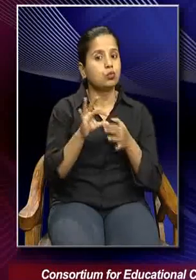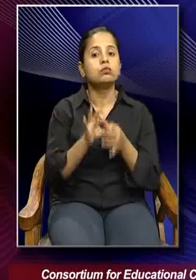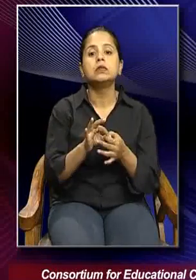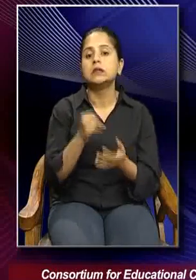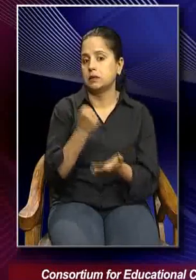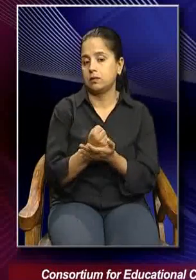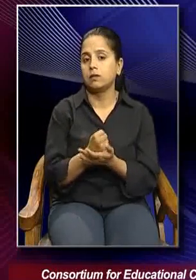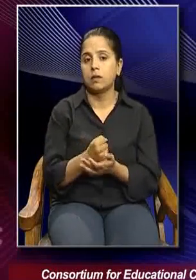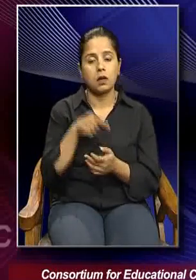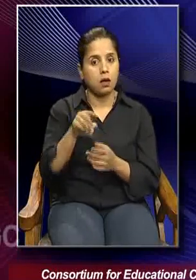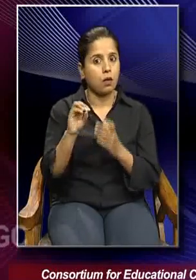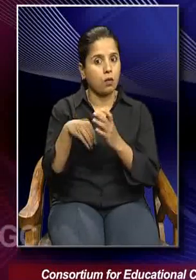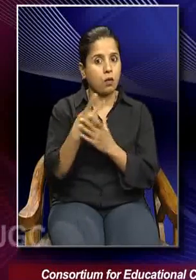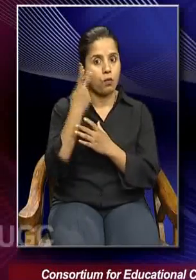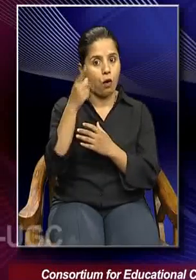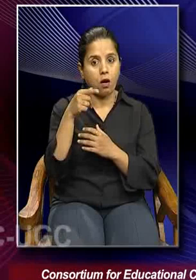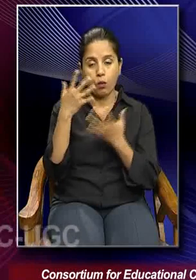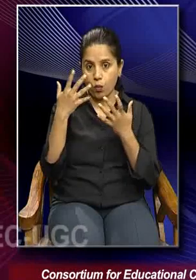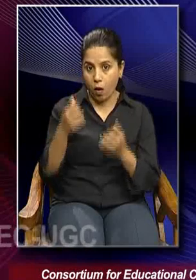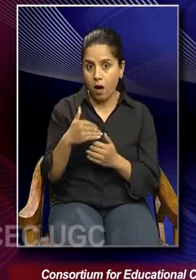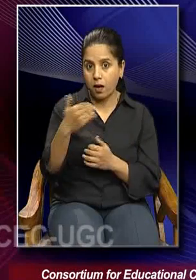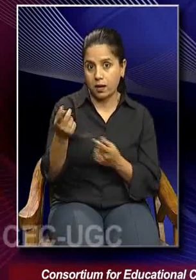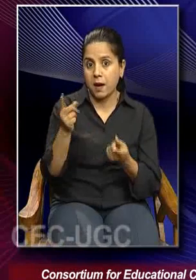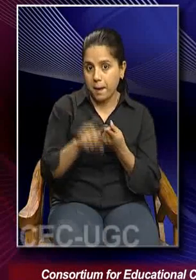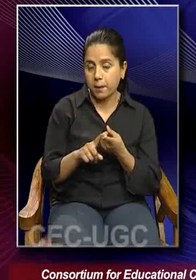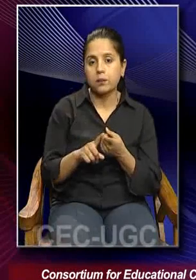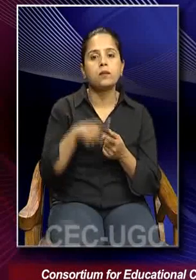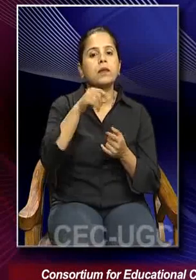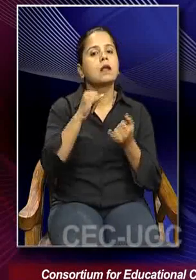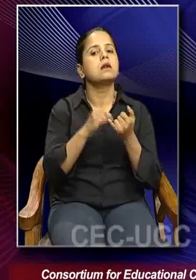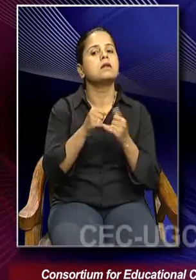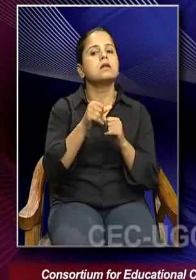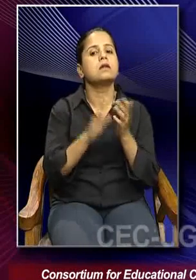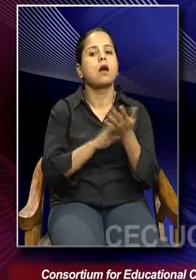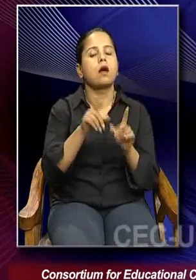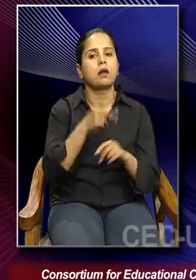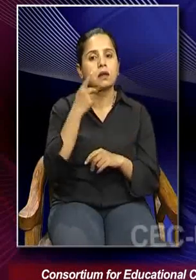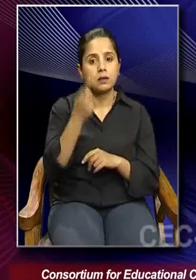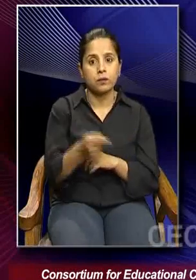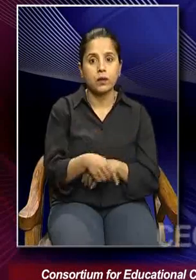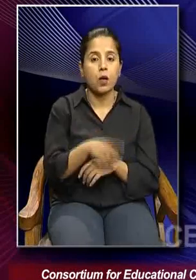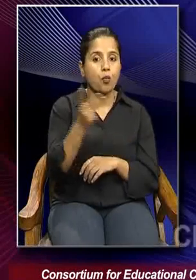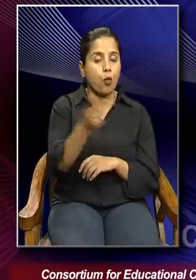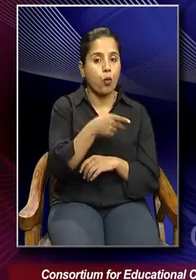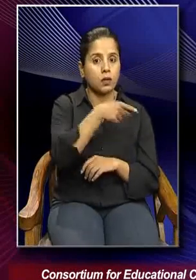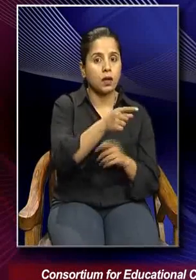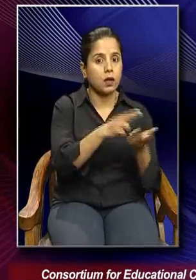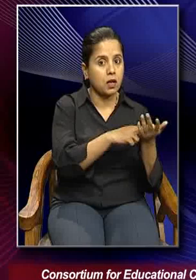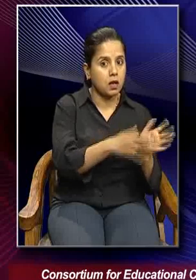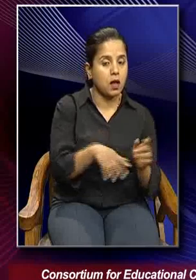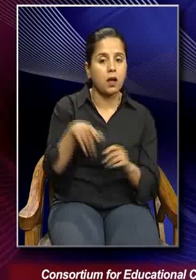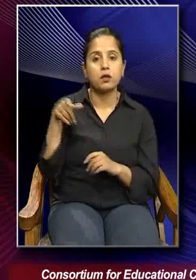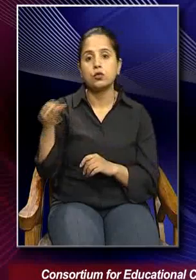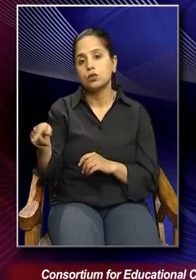Therefore, for evolution to take place, Sāṅkhya is saying that both Purush and Prakriti